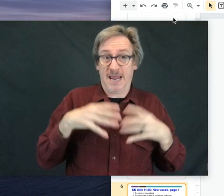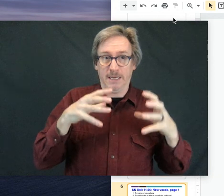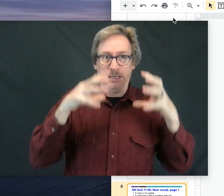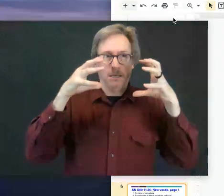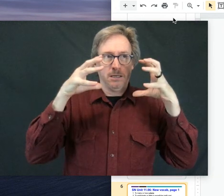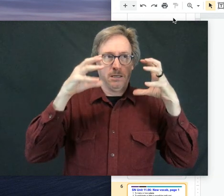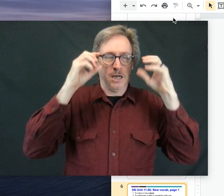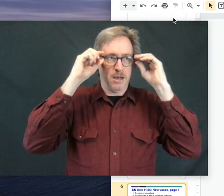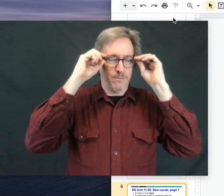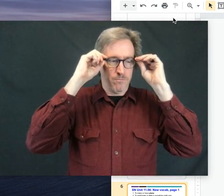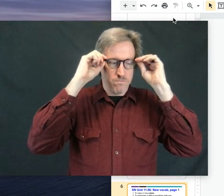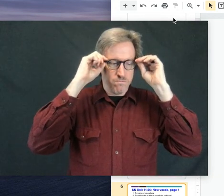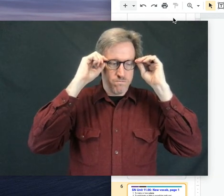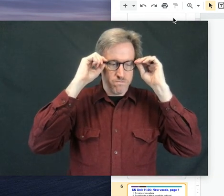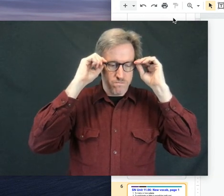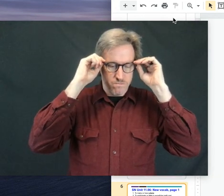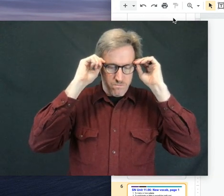find any